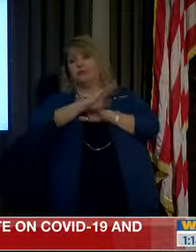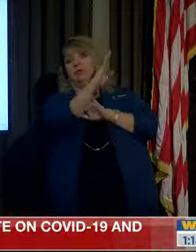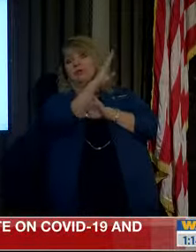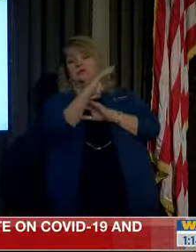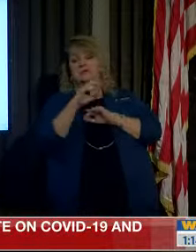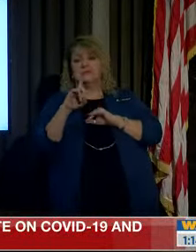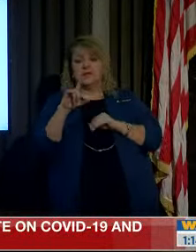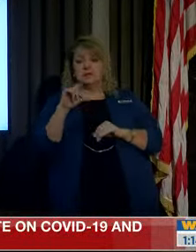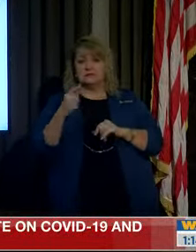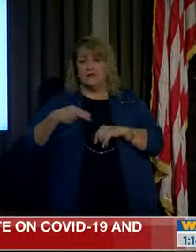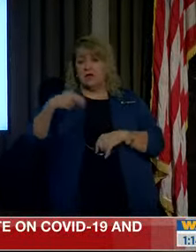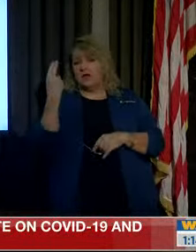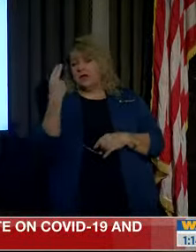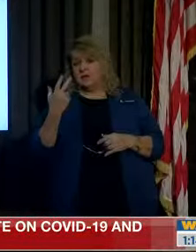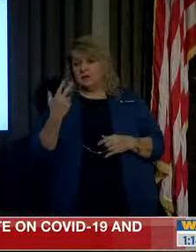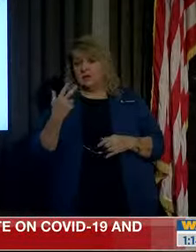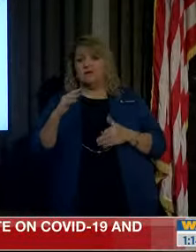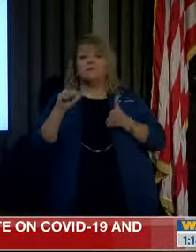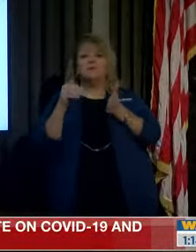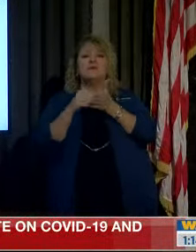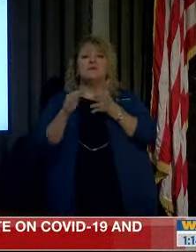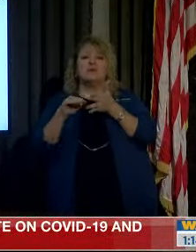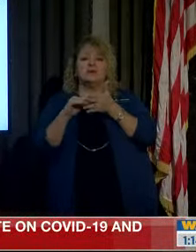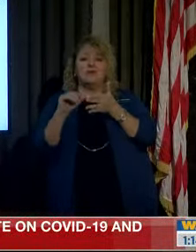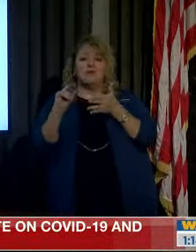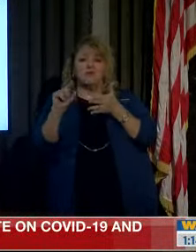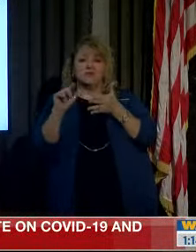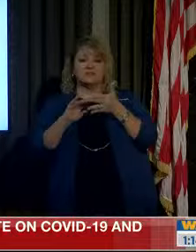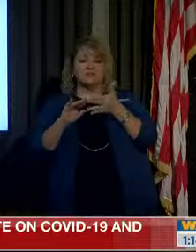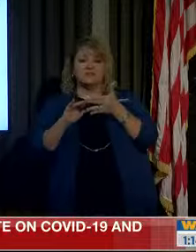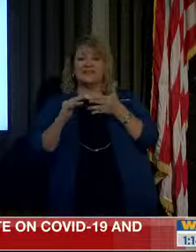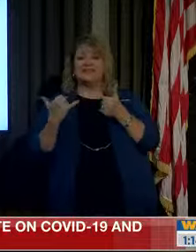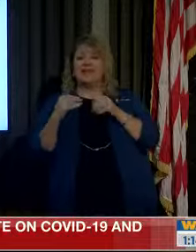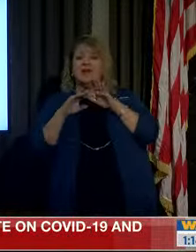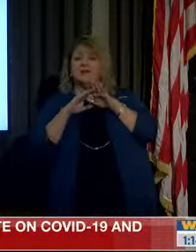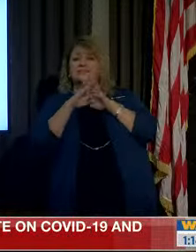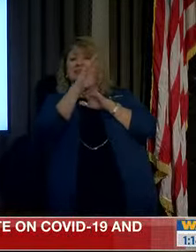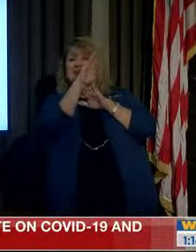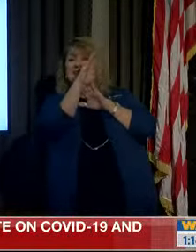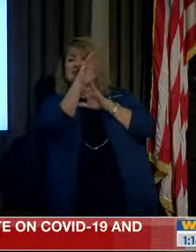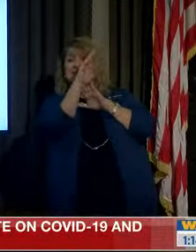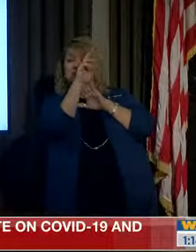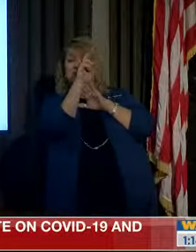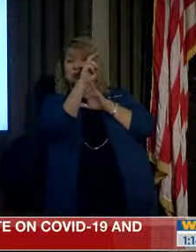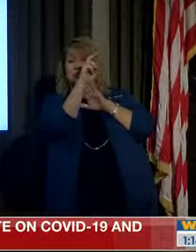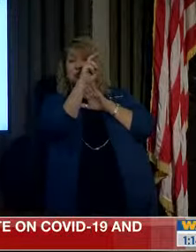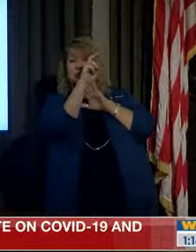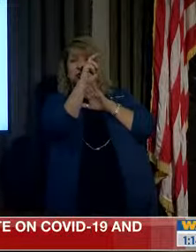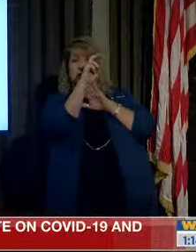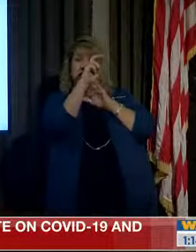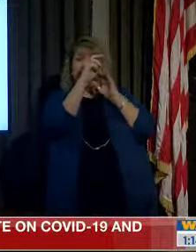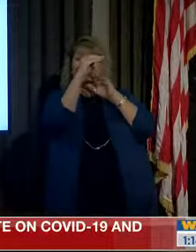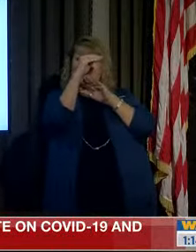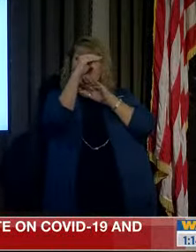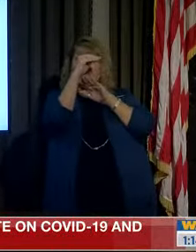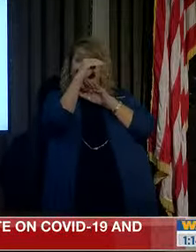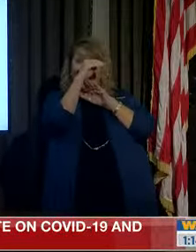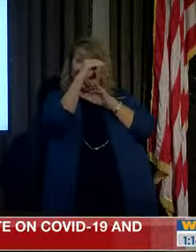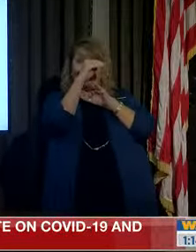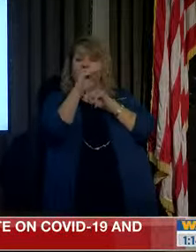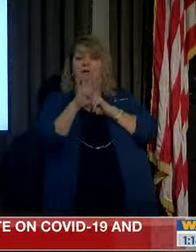Delta surge peaking in mid-August. We have now been decreasing from that peak for 41 days